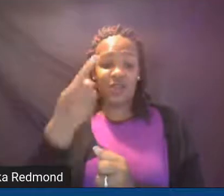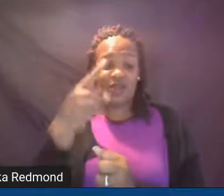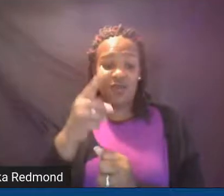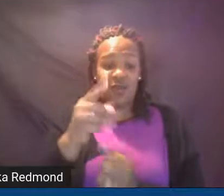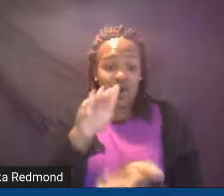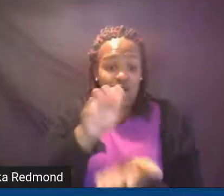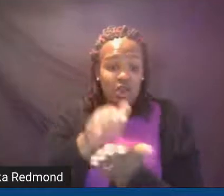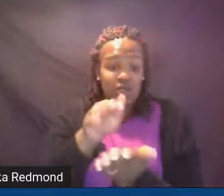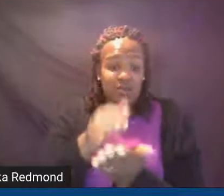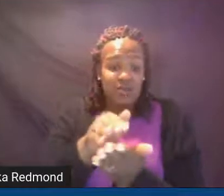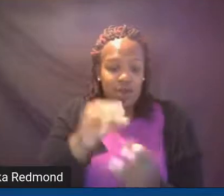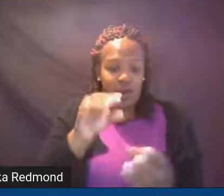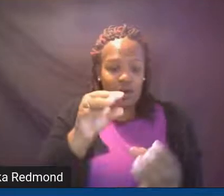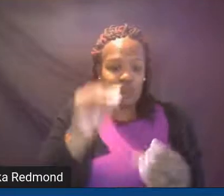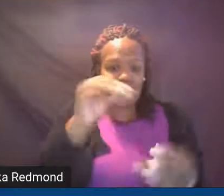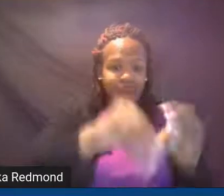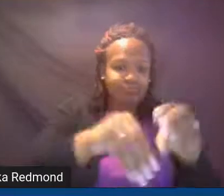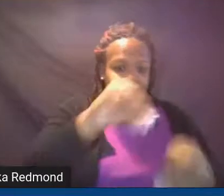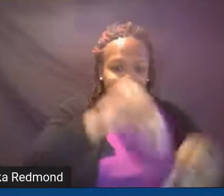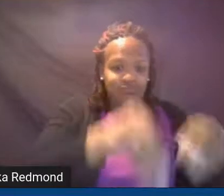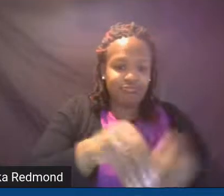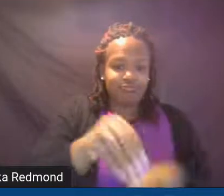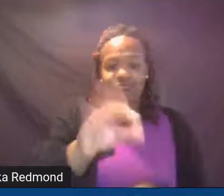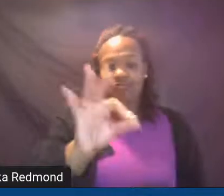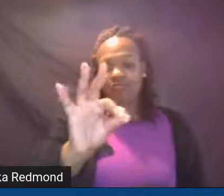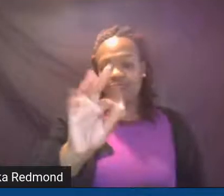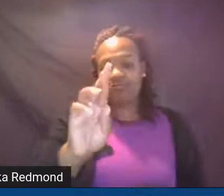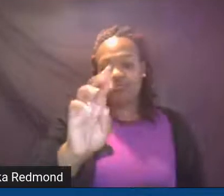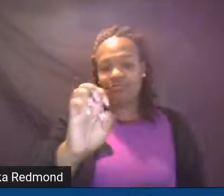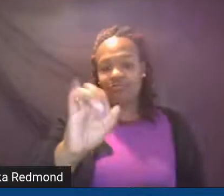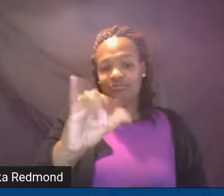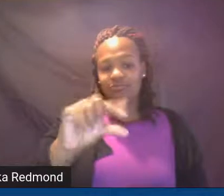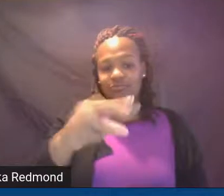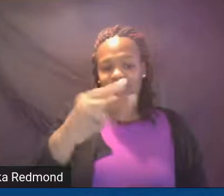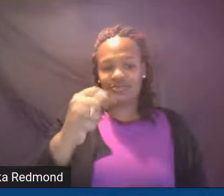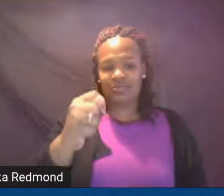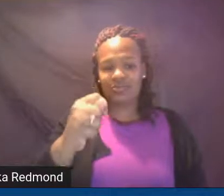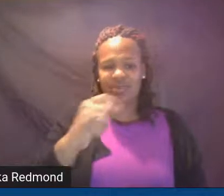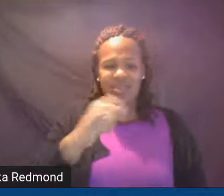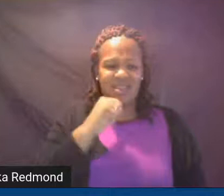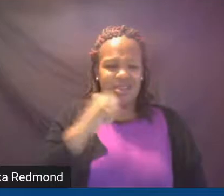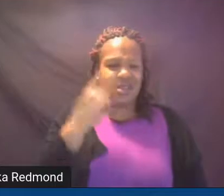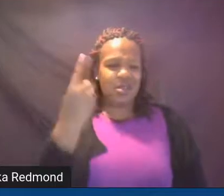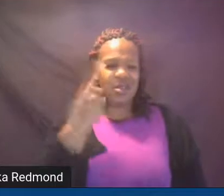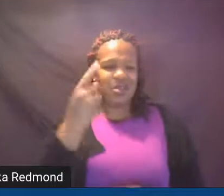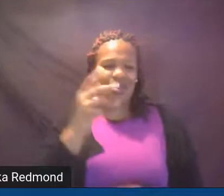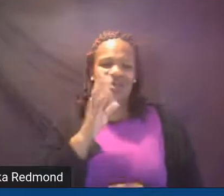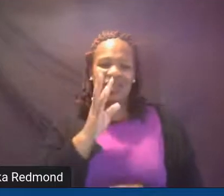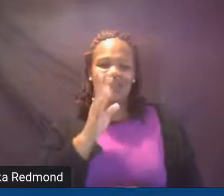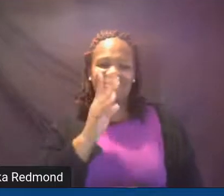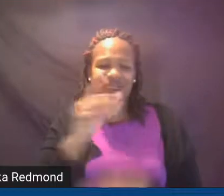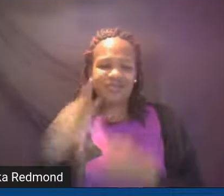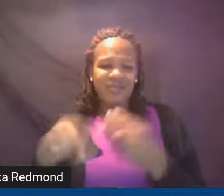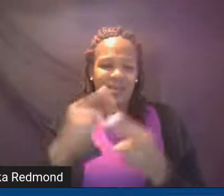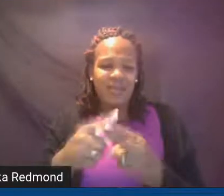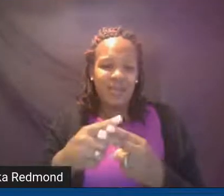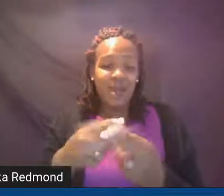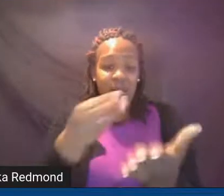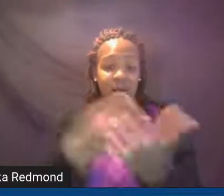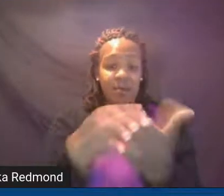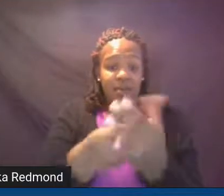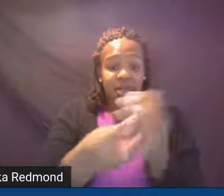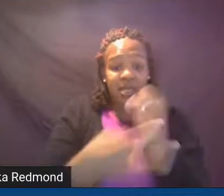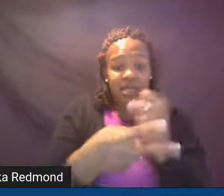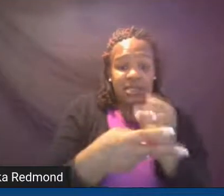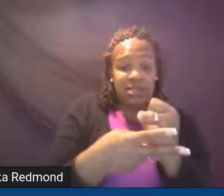for example, when I was in procurement, I didn't talk about just the money that I saved. I talked about the jobs that I saved. We saved this many